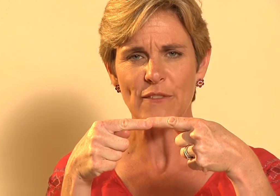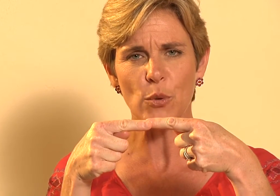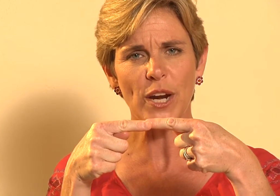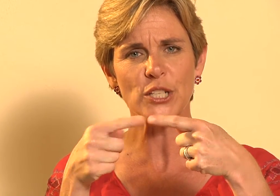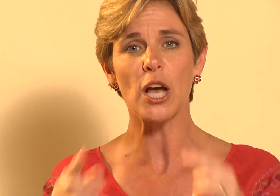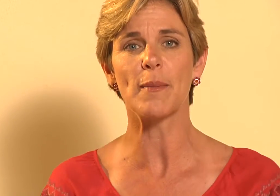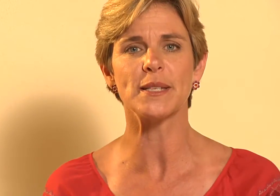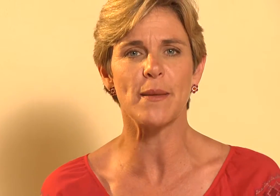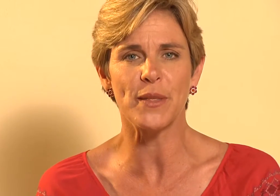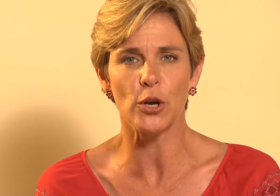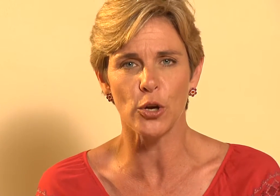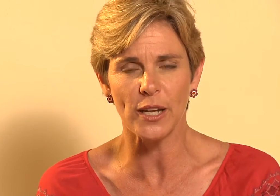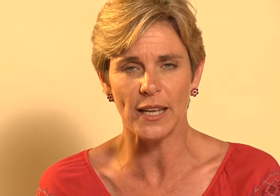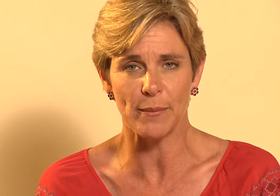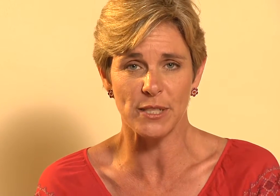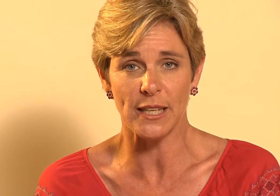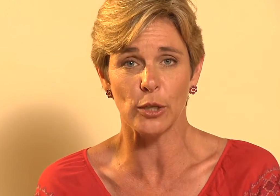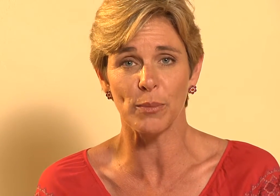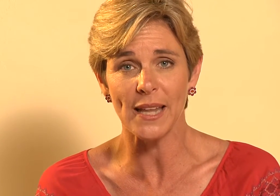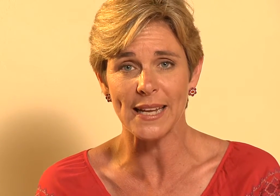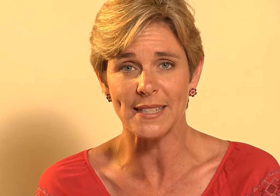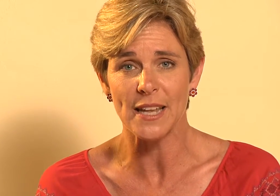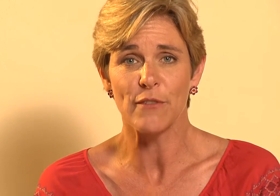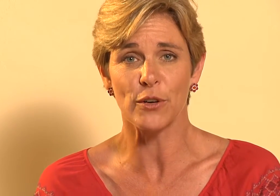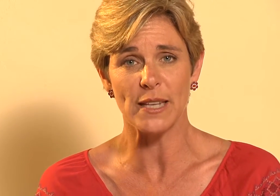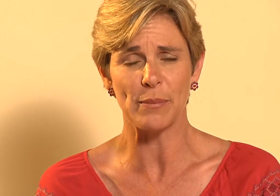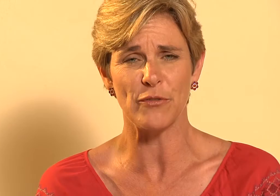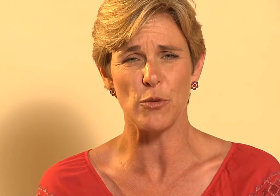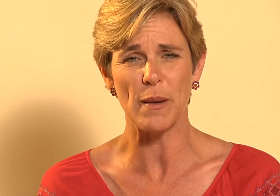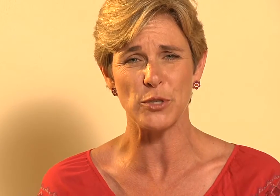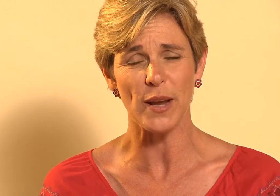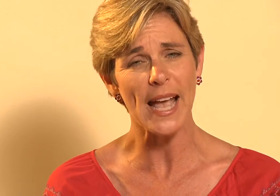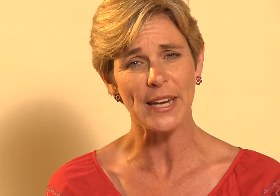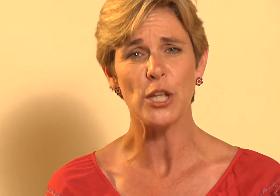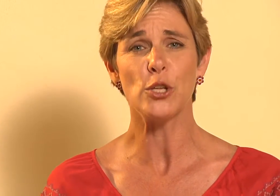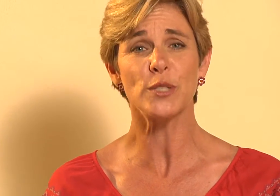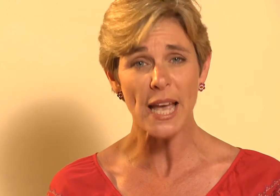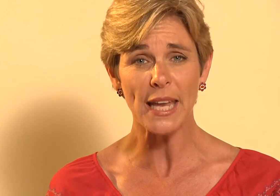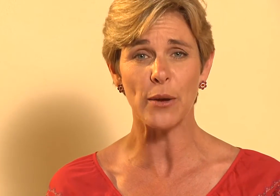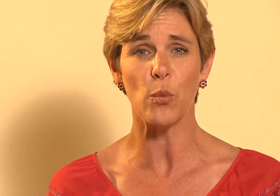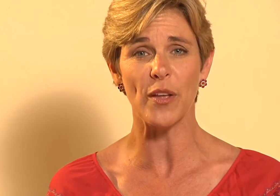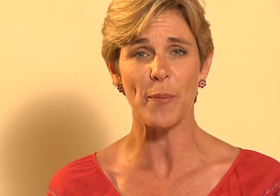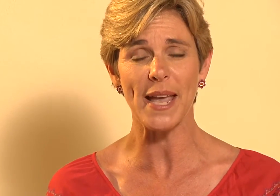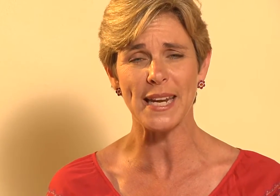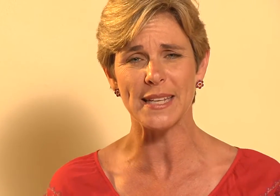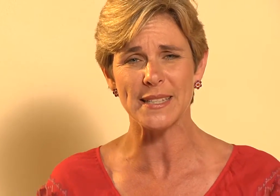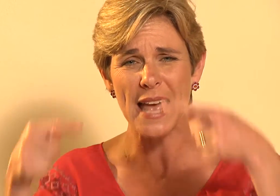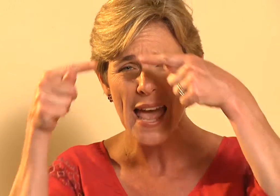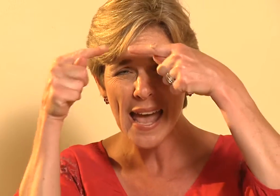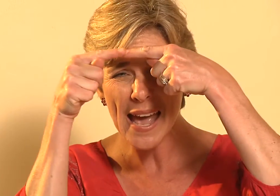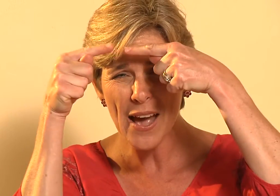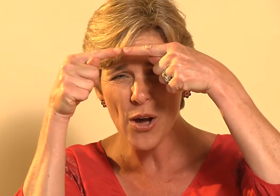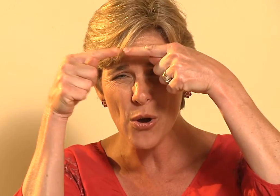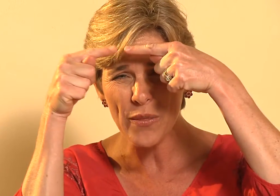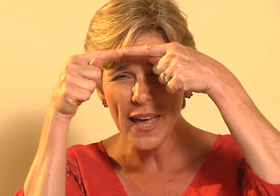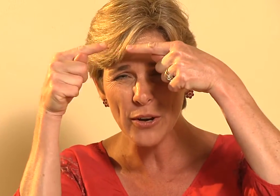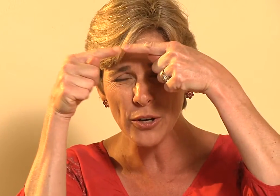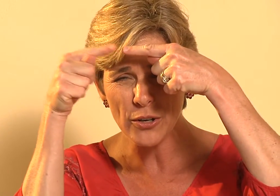you want to talk about something hurting in a particular place, for example, if you bumped your head, you sign it where the pain is. Ow, that